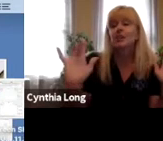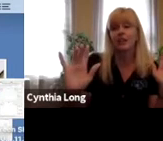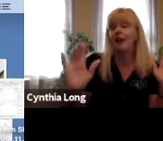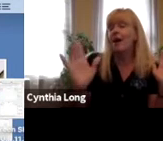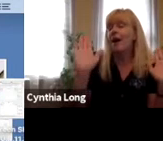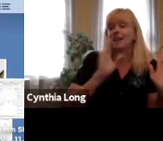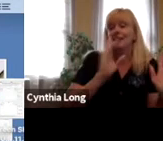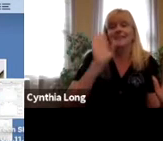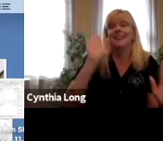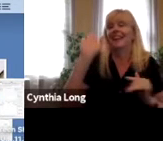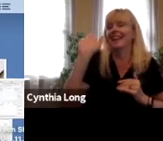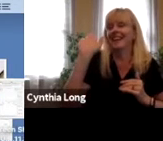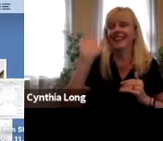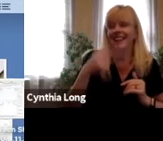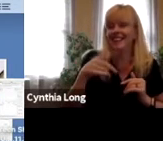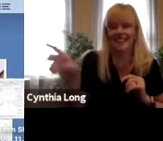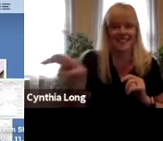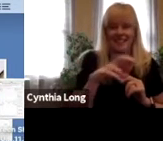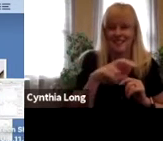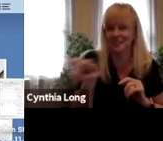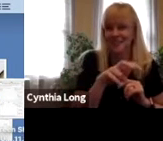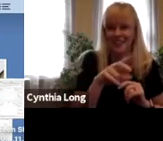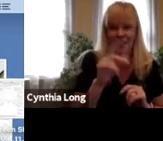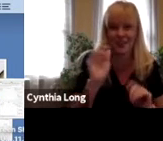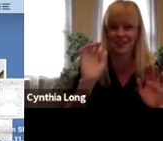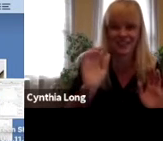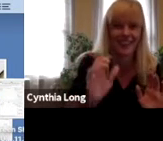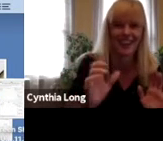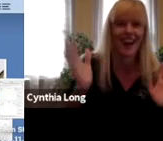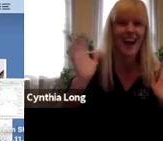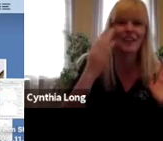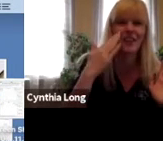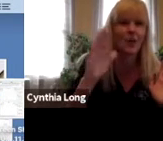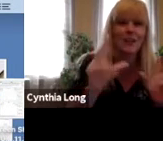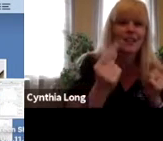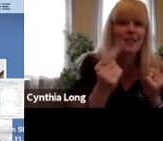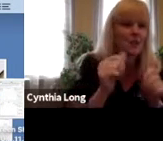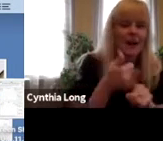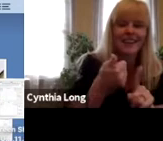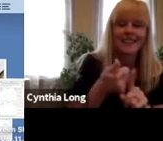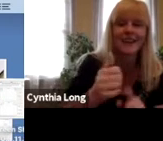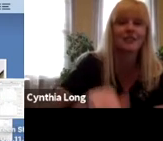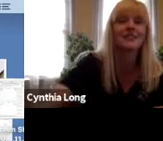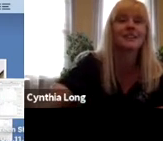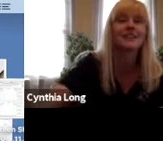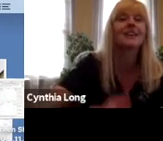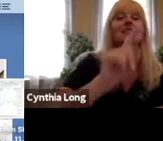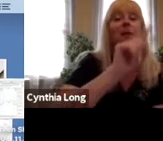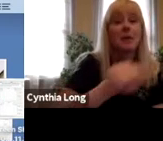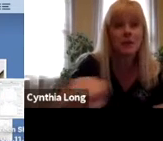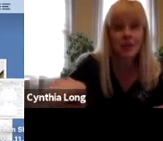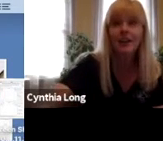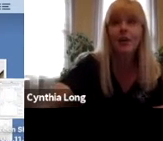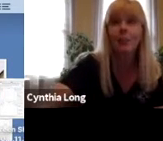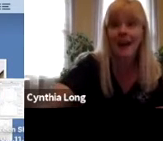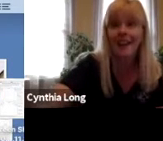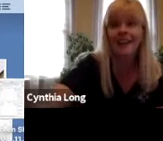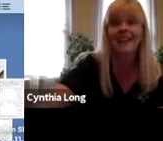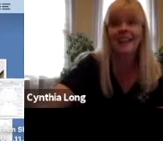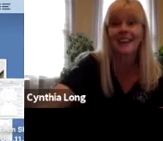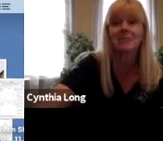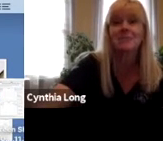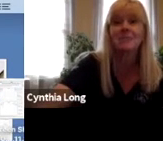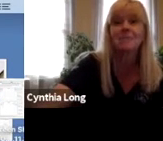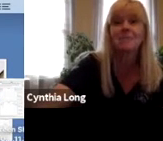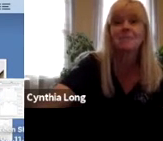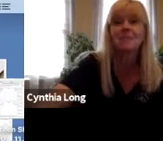It just, I didn't touch it, honest. It just switched over. I don't know what it's doing by itself. So let me try